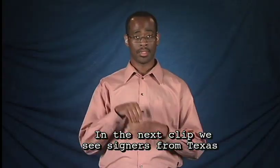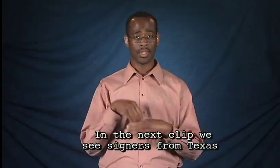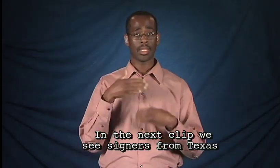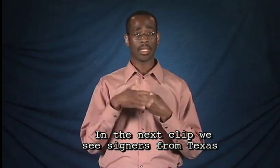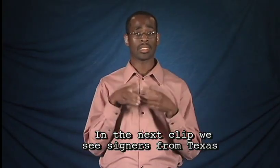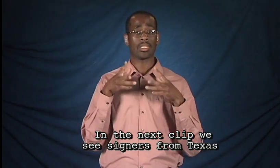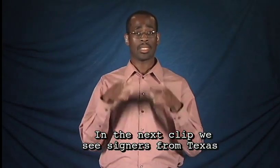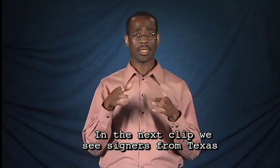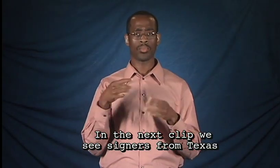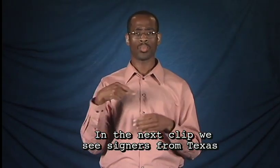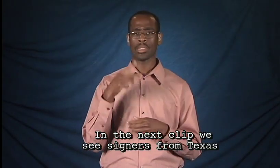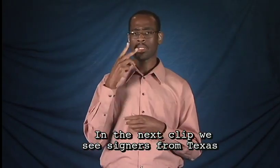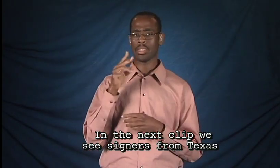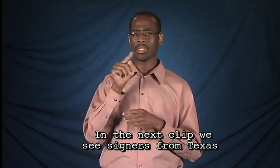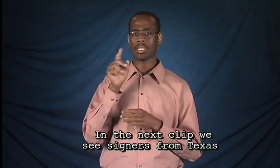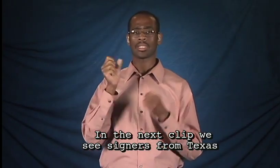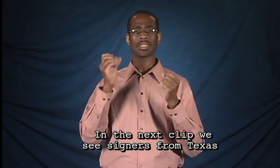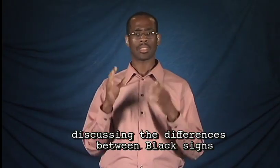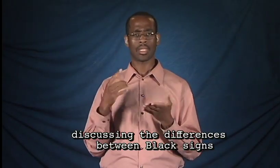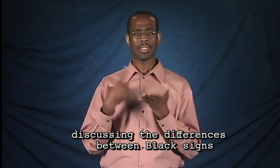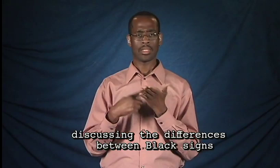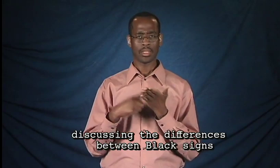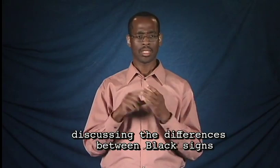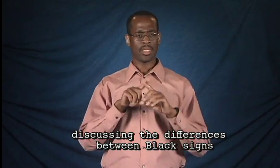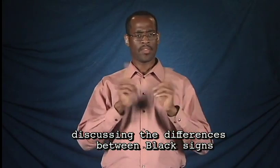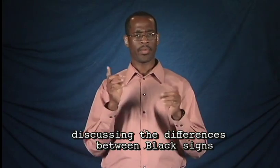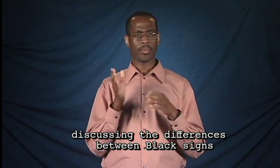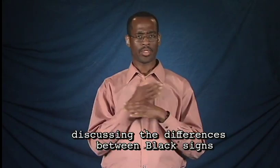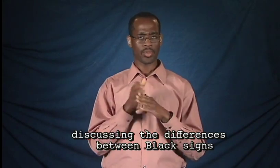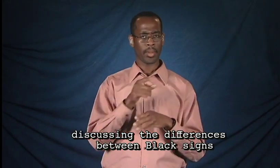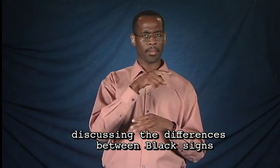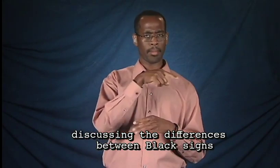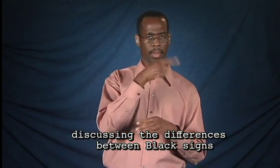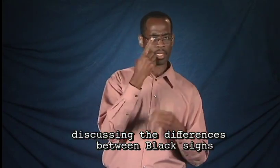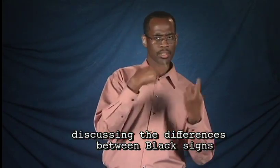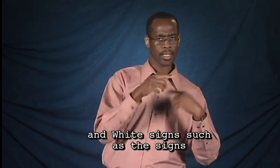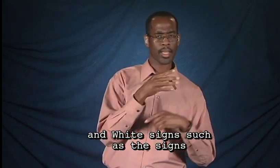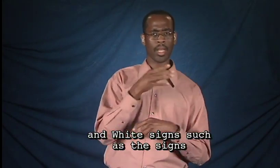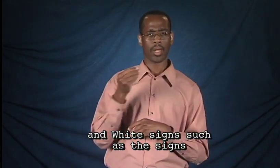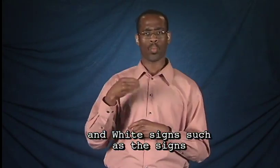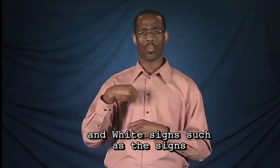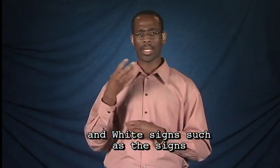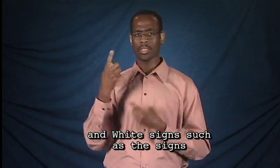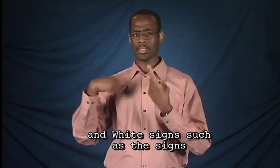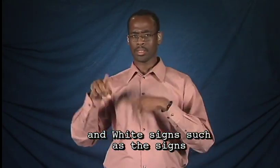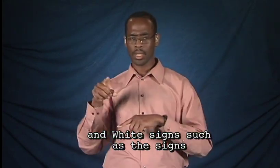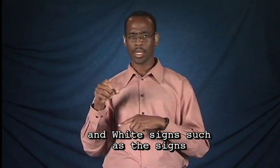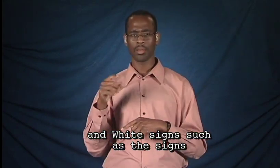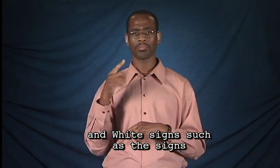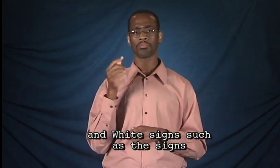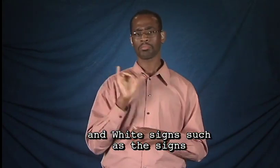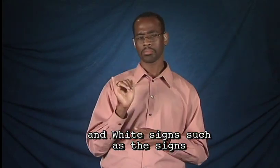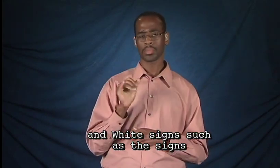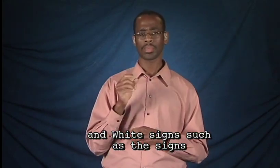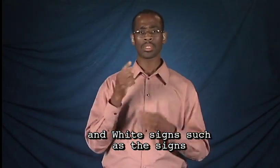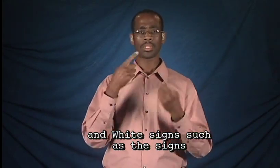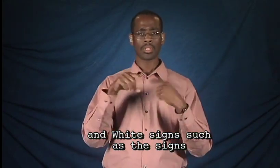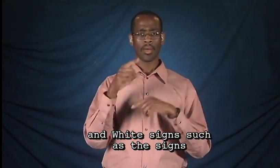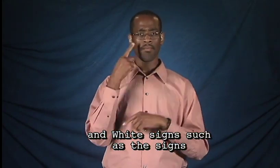In the next clip, we see signers from Texas discussing the differences between black signs and white signs, such as the signs